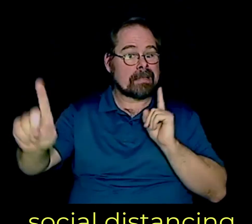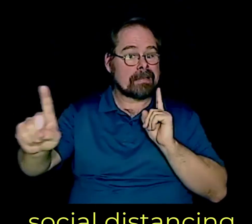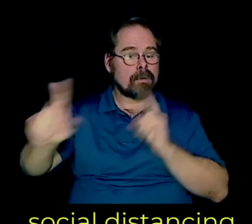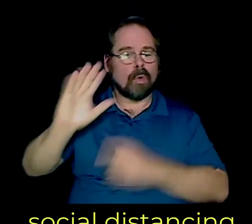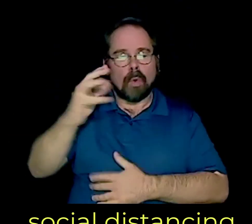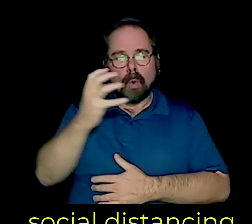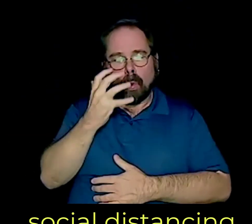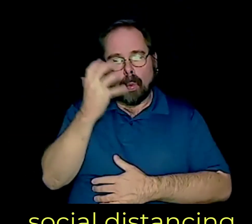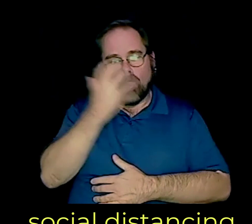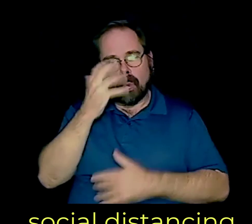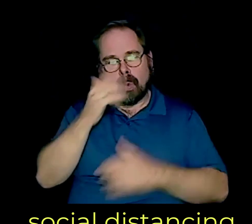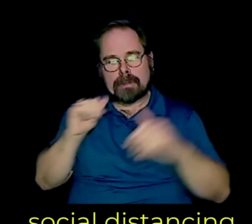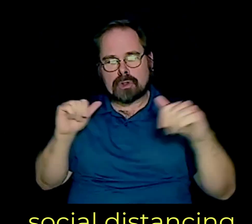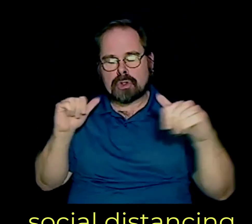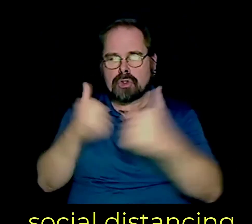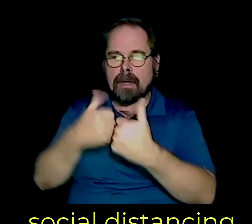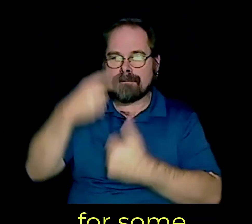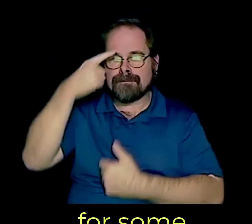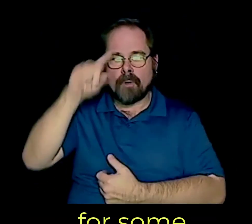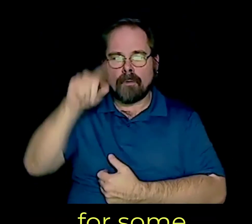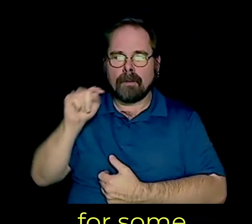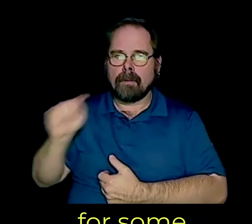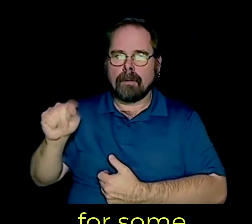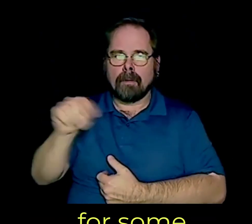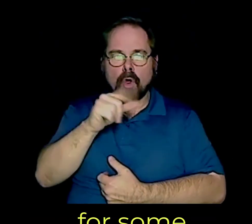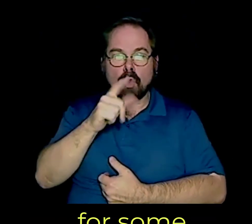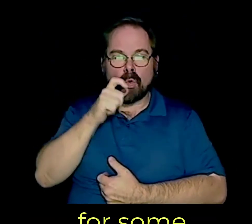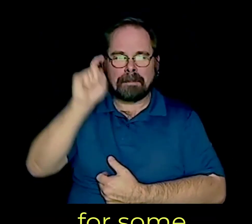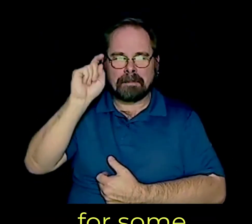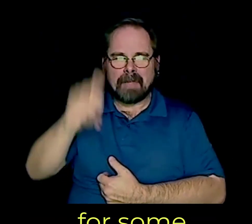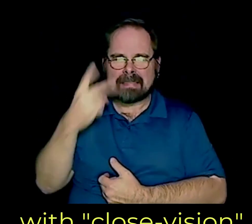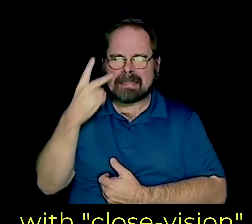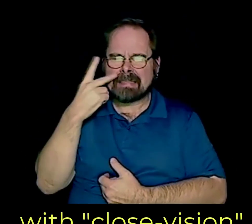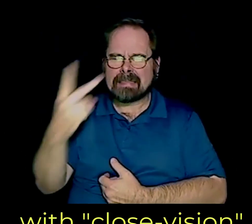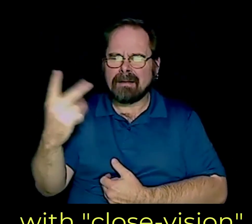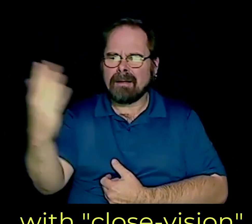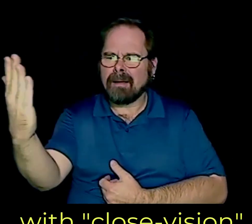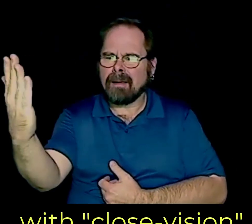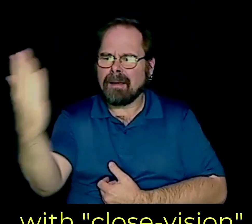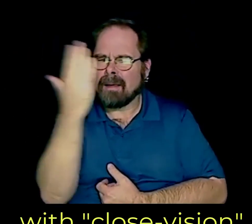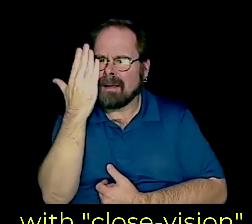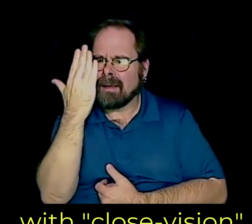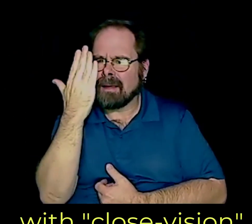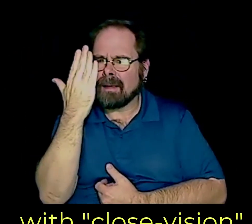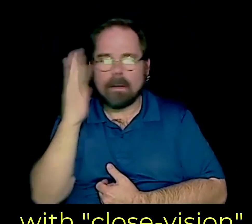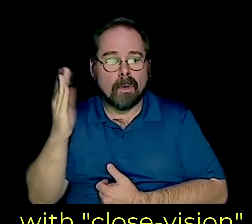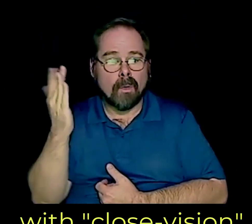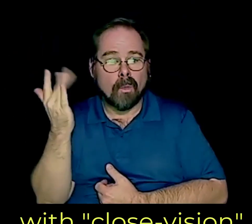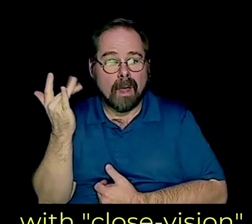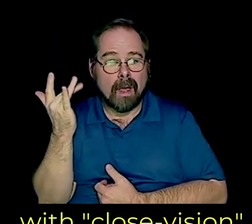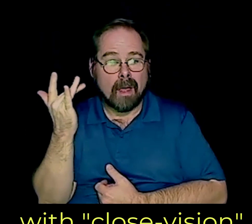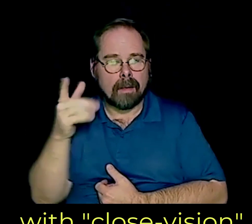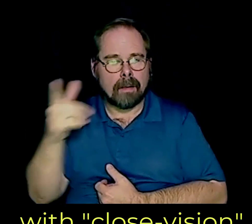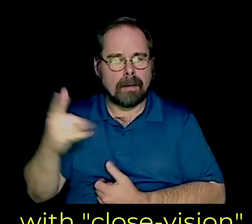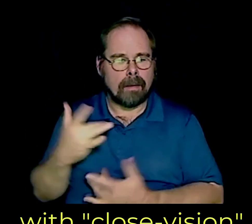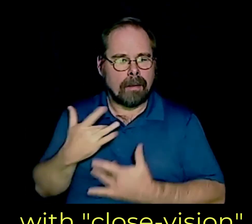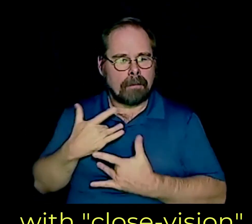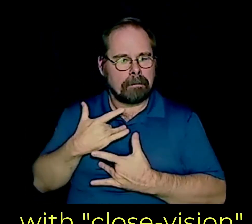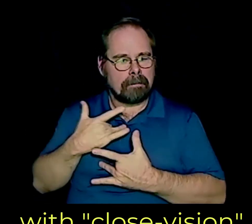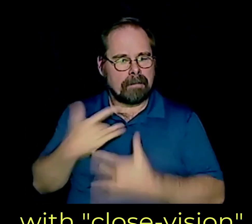social distancing is a challenge for some deafblind people with close vision because they have to